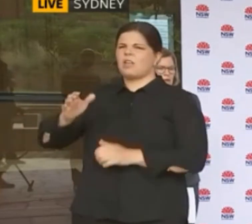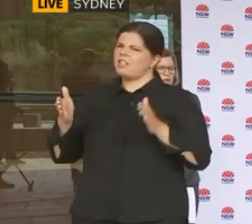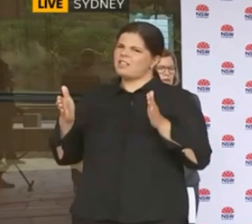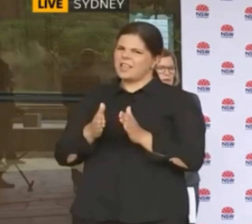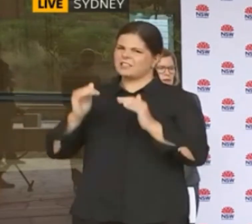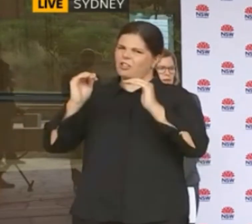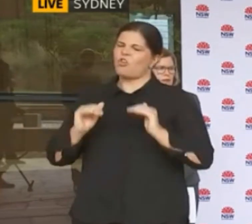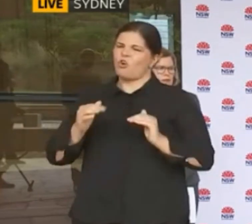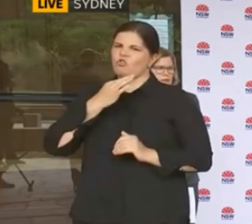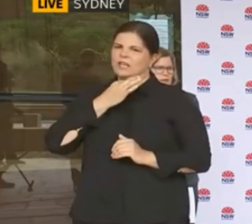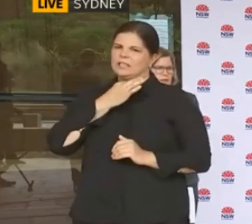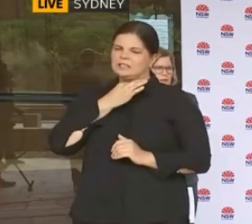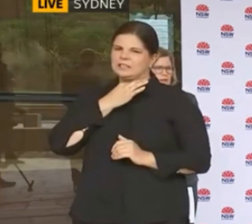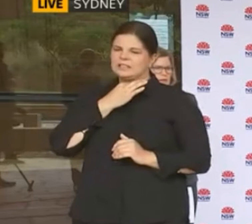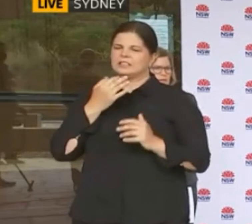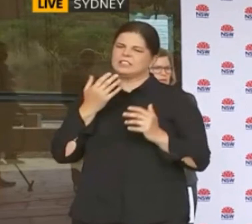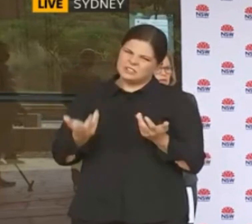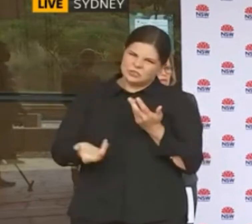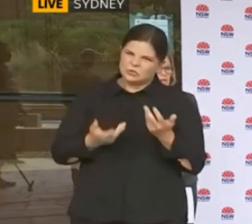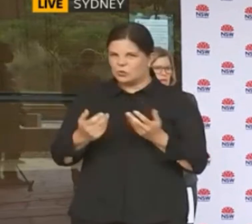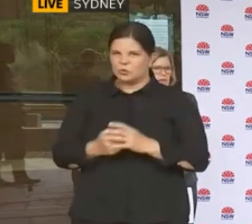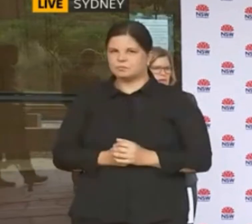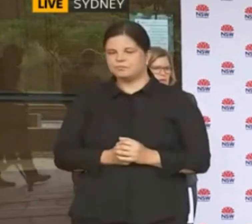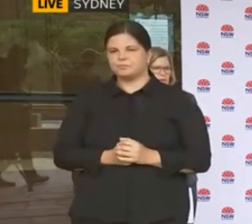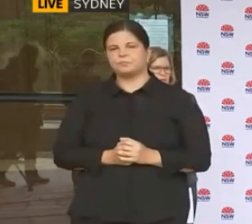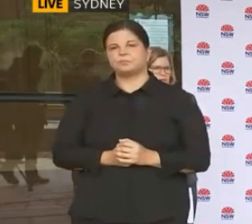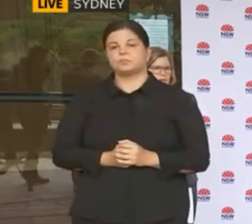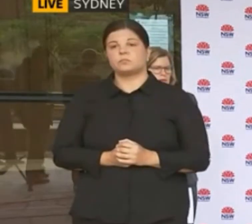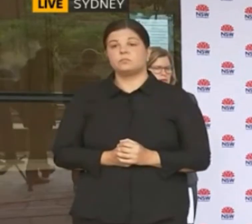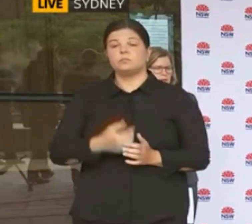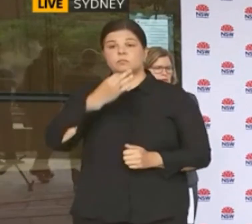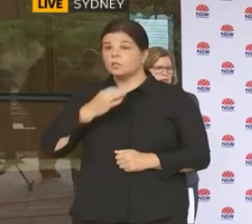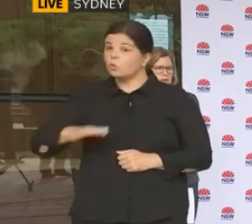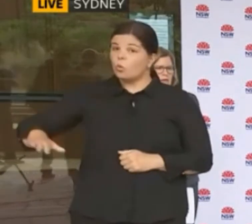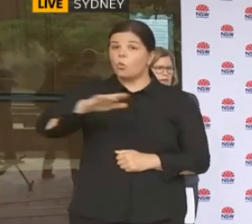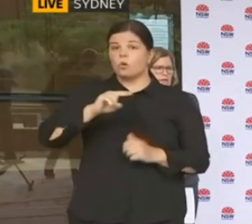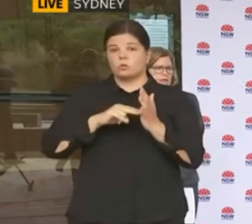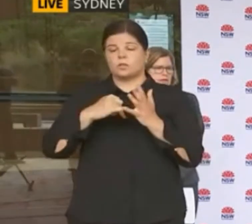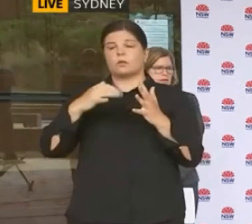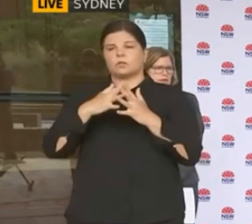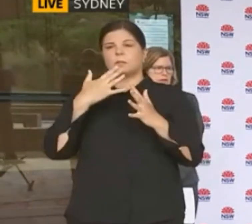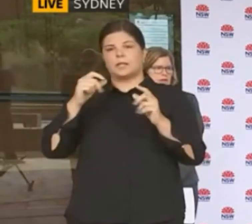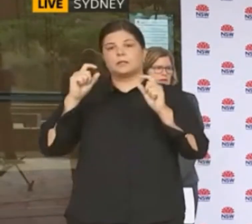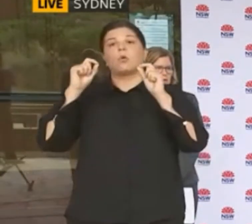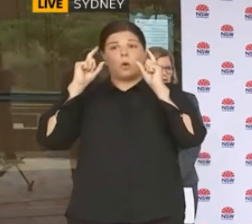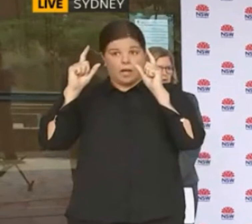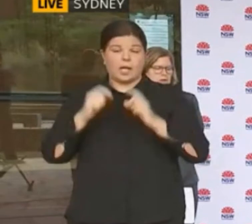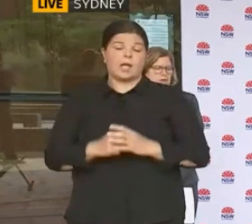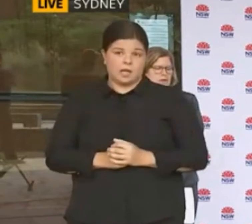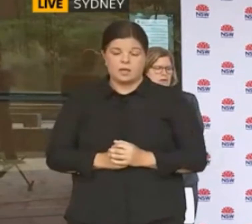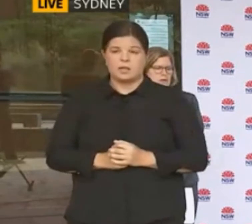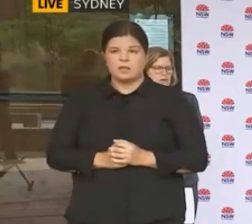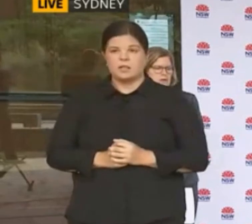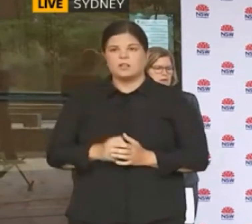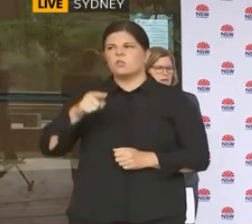obviously that is something for us to consider. So I'm asking everybody across the state to be on high alert. You might think